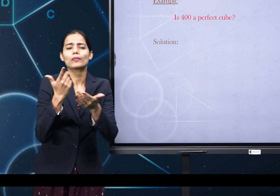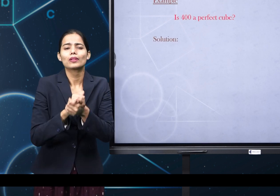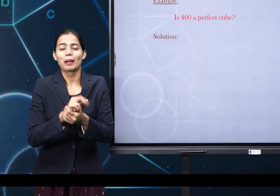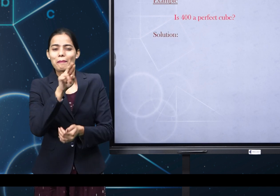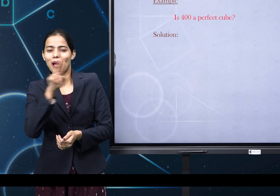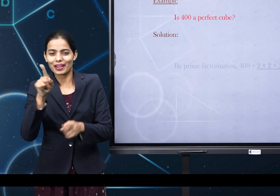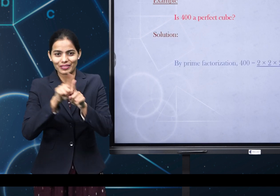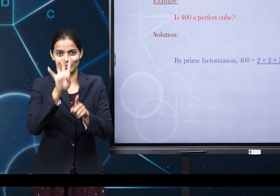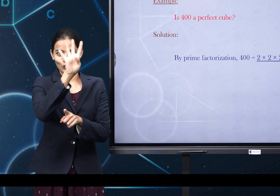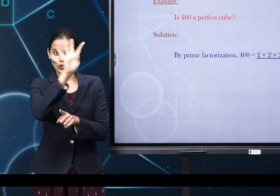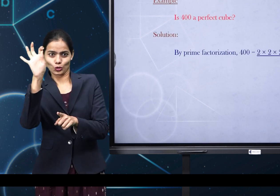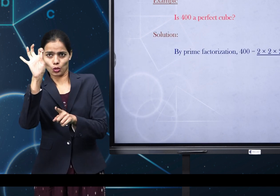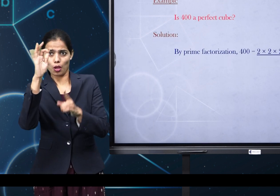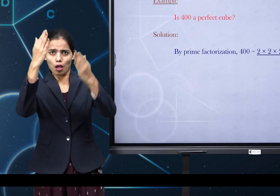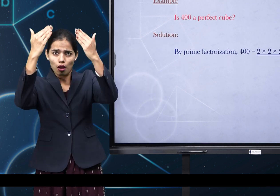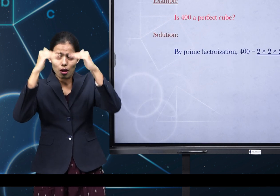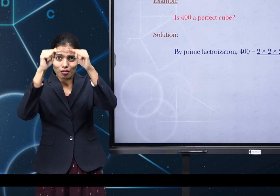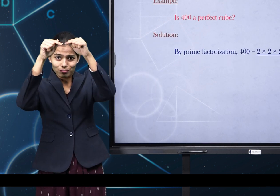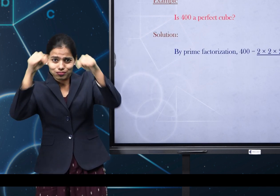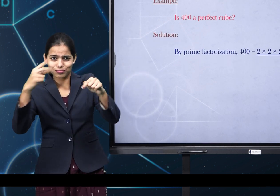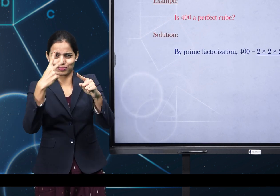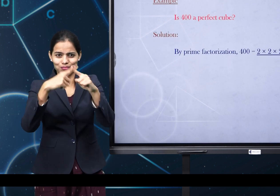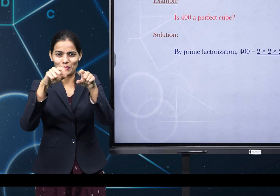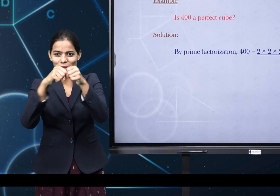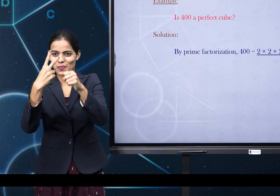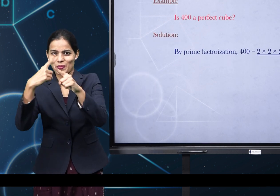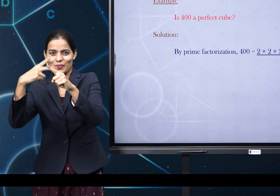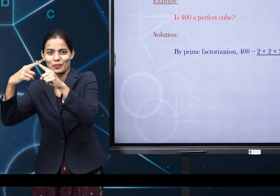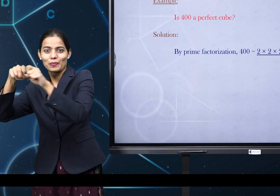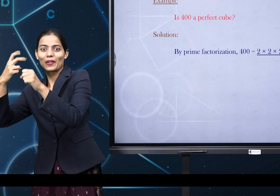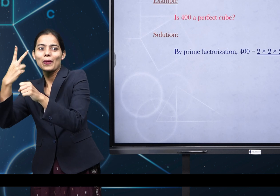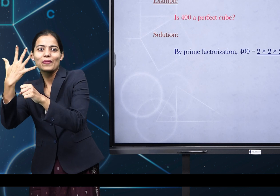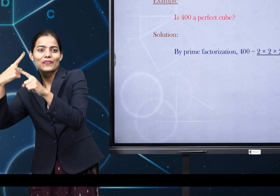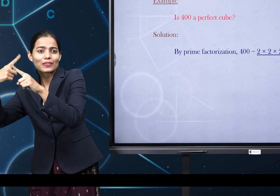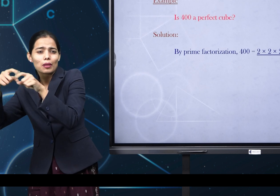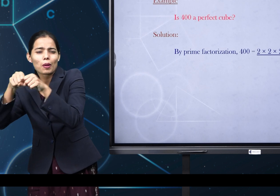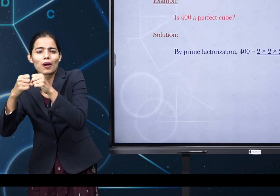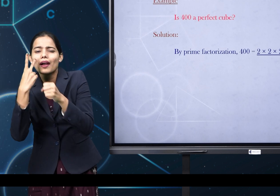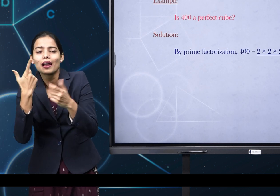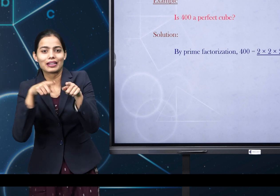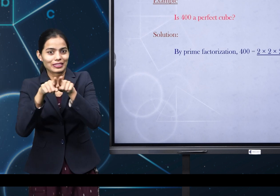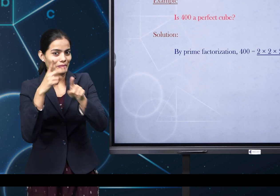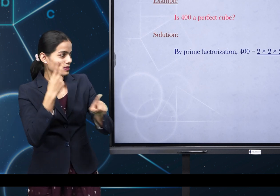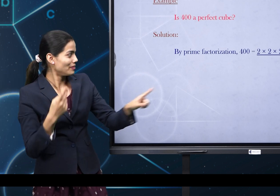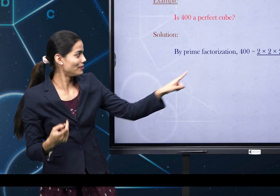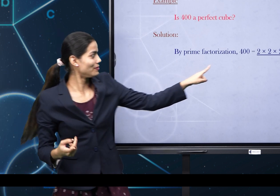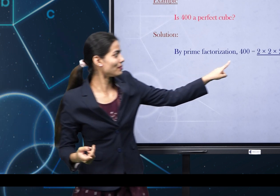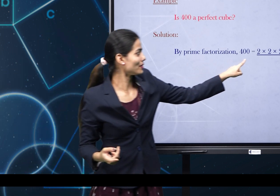Solution. By prime factorization, we have 400 is equal to 2 into 2 into 2 into